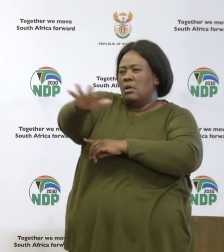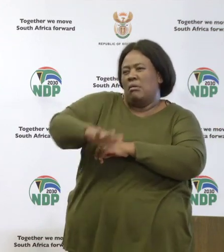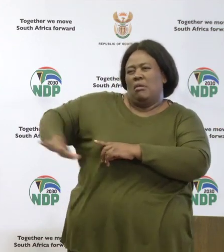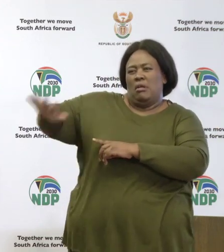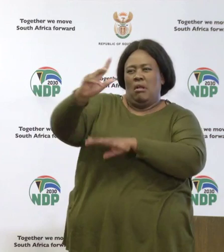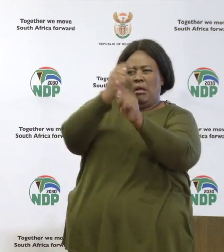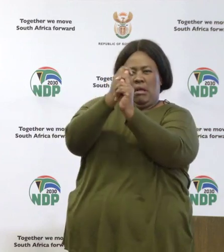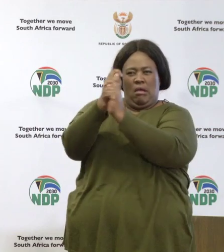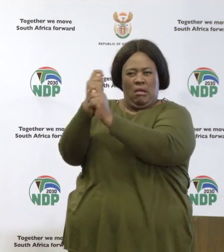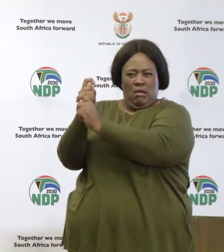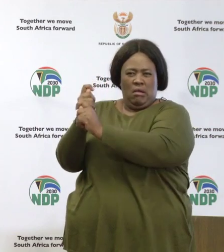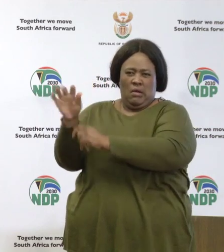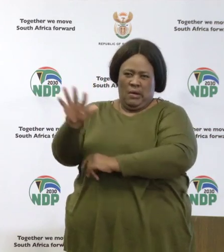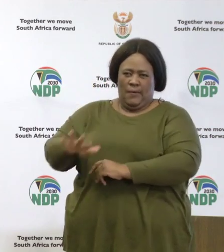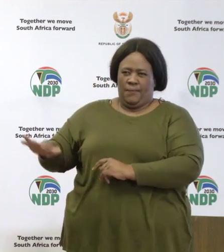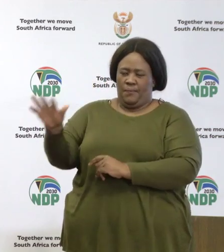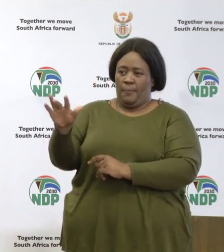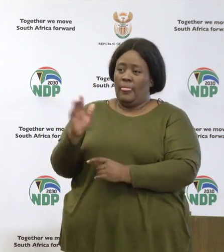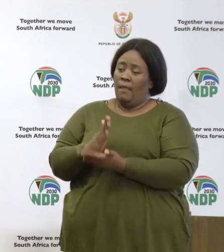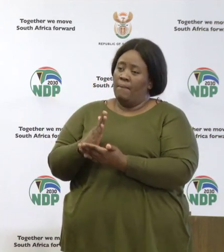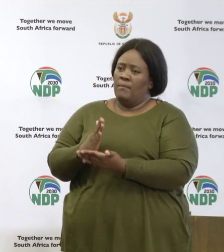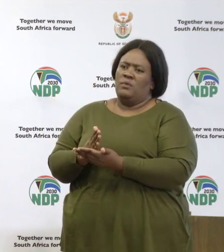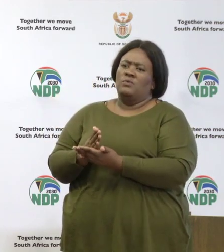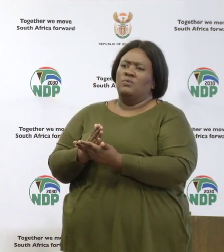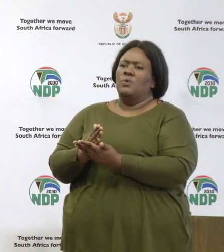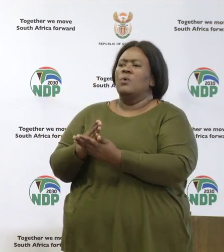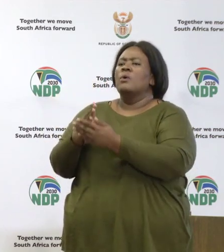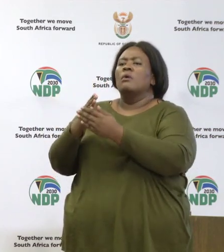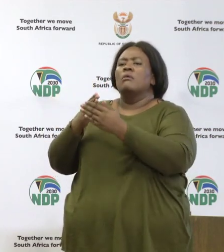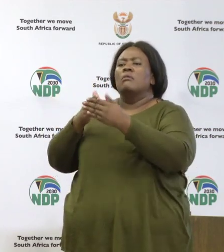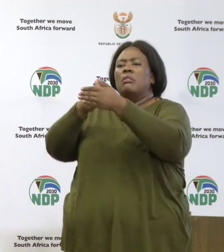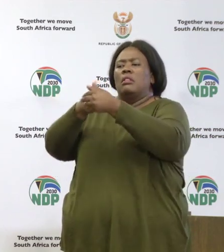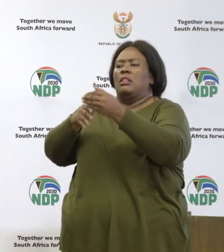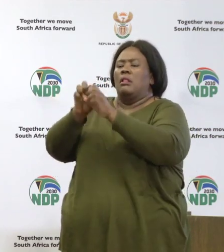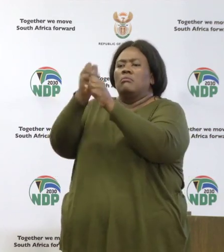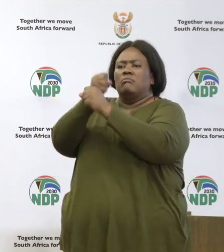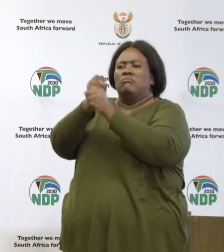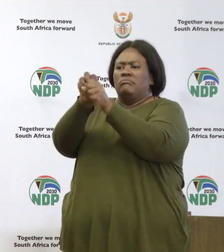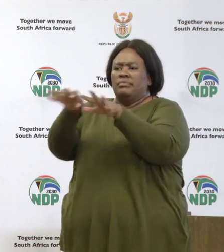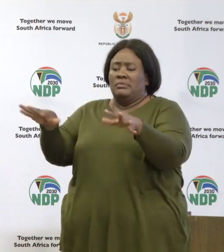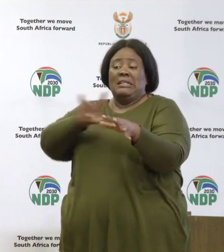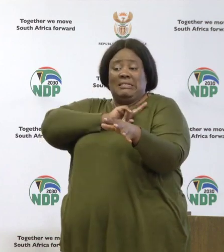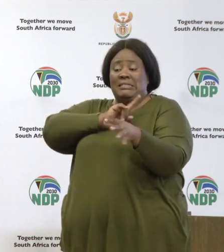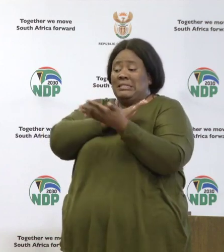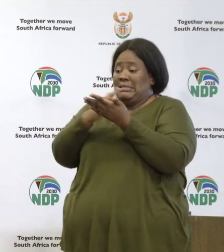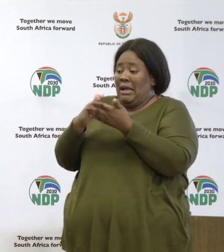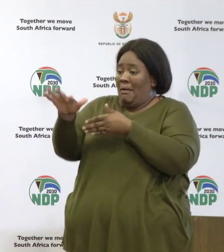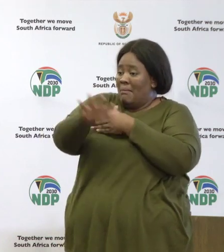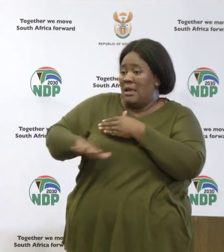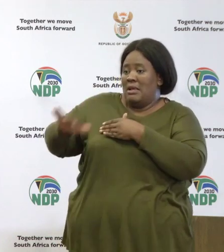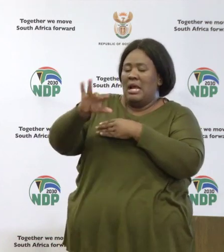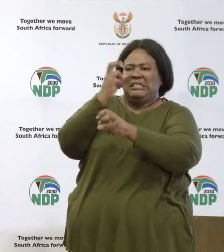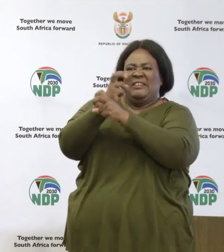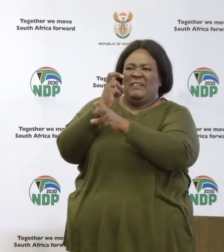informal settlements are. And it is not possible right now in some of these areas to drive into those areas to do